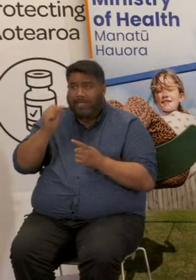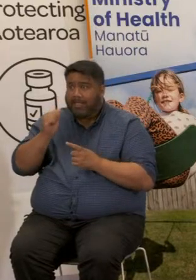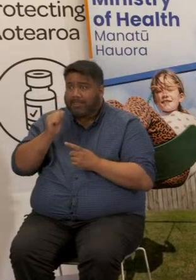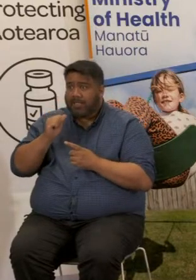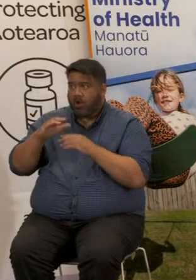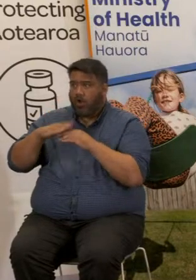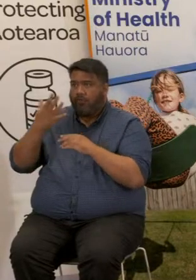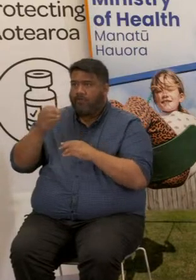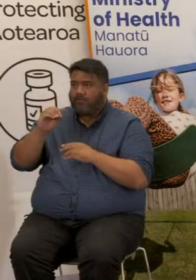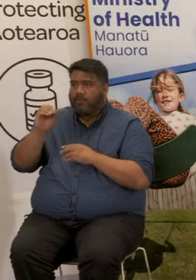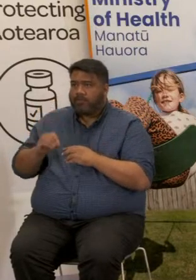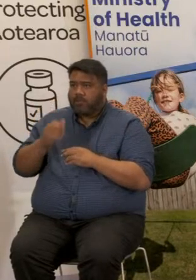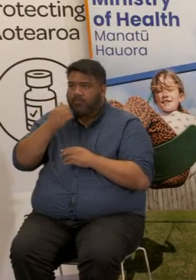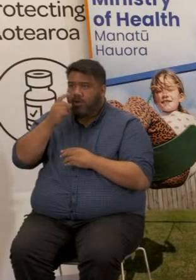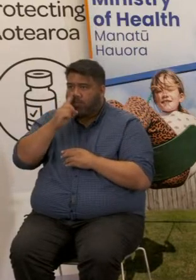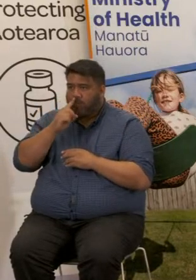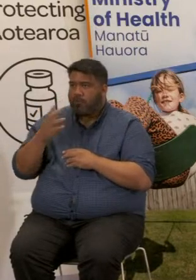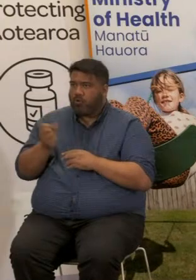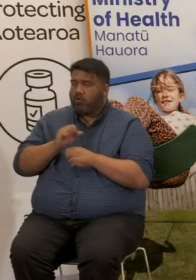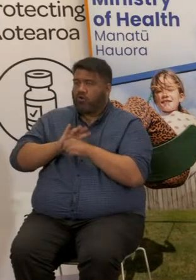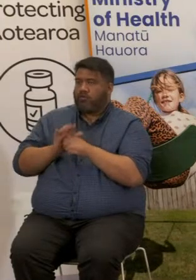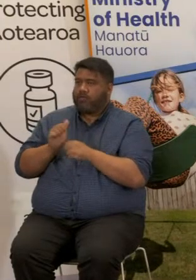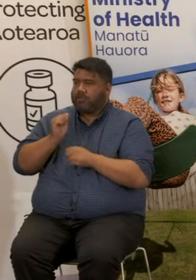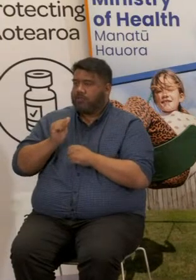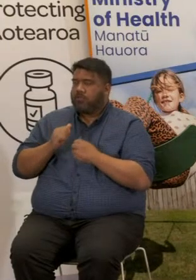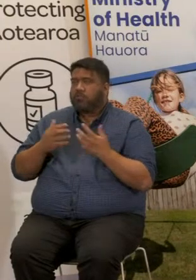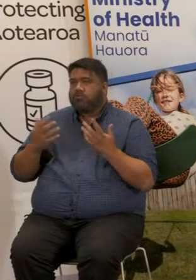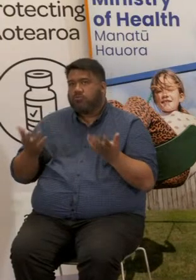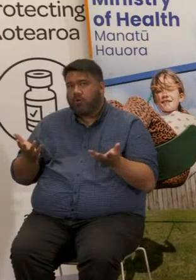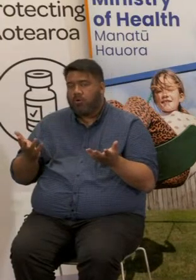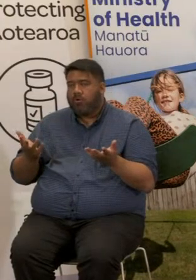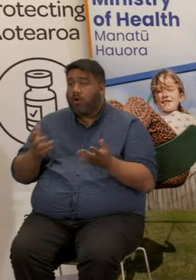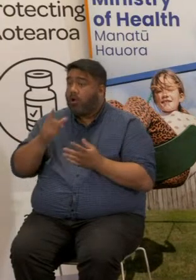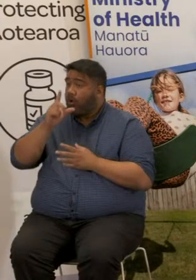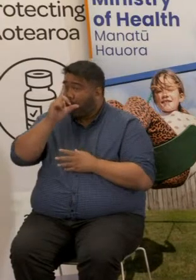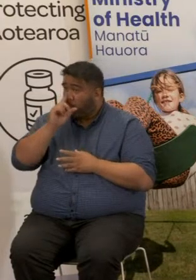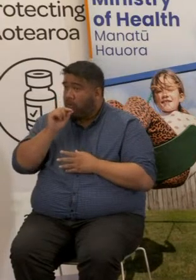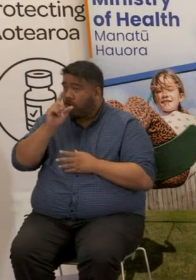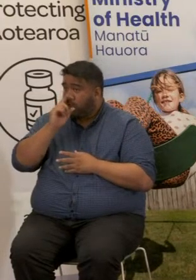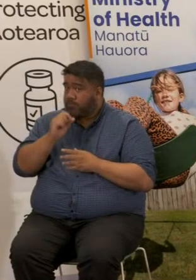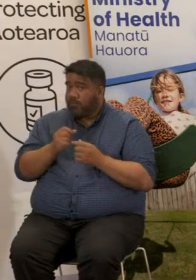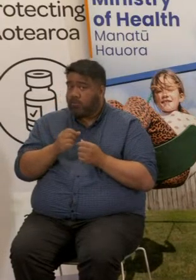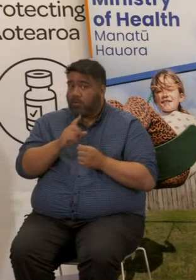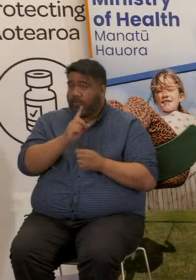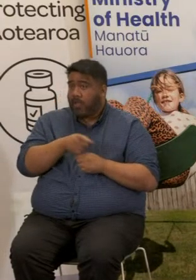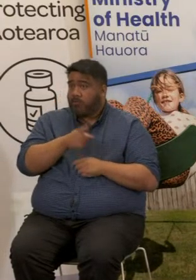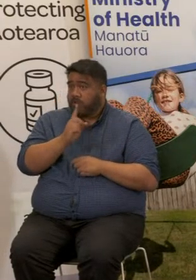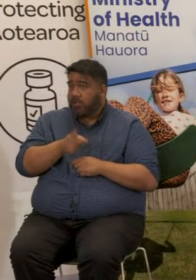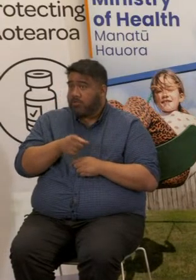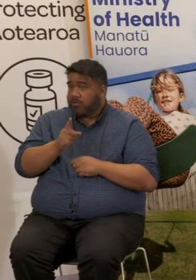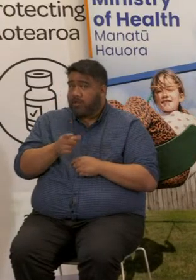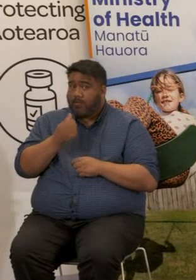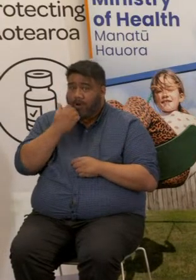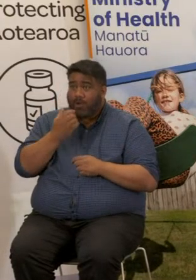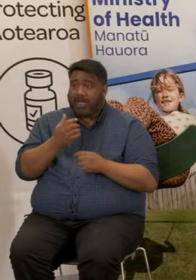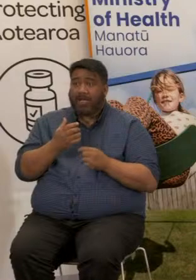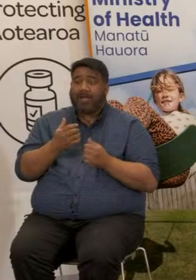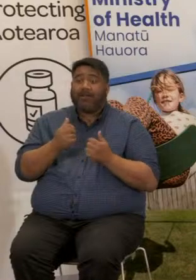higher. So there may well be several thousand Māori who have been infected. But what we're wanting to do is